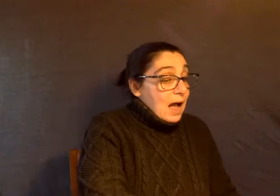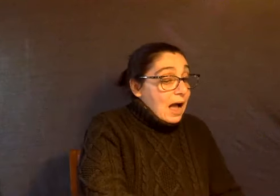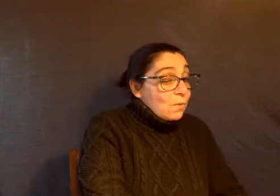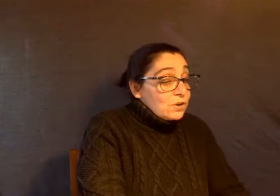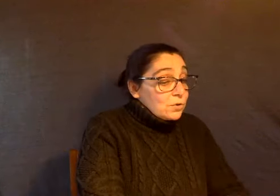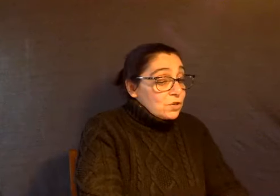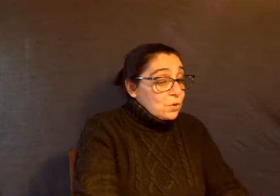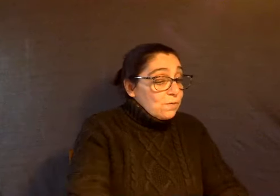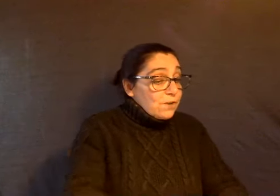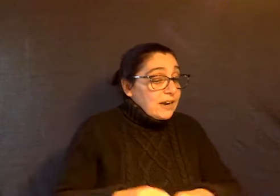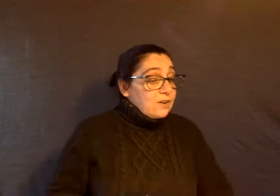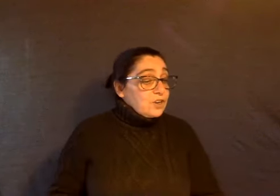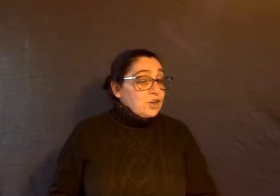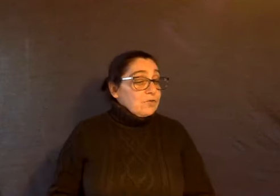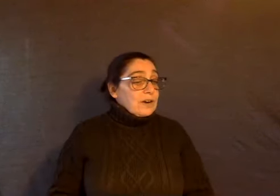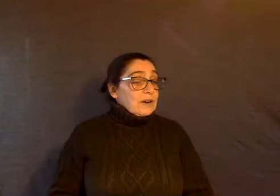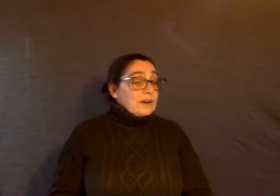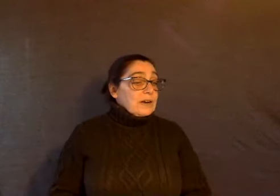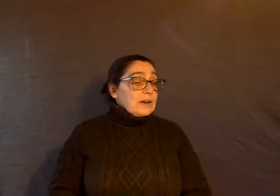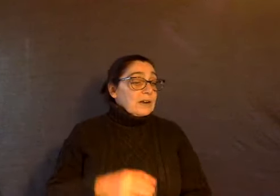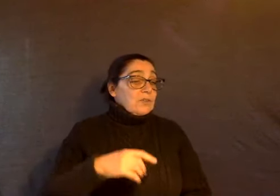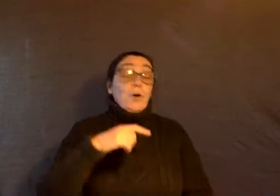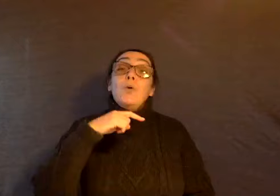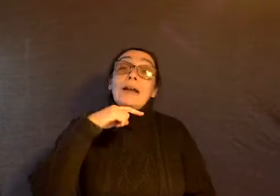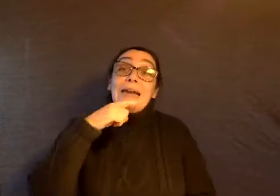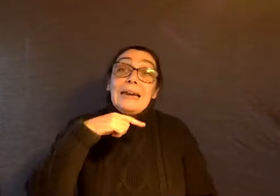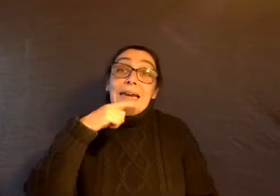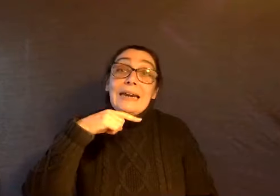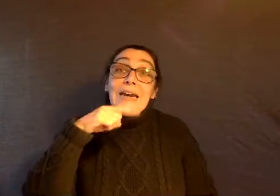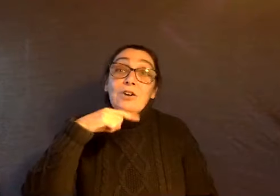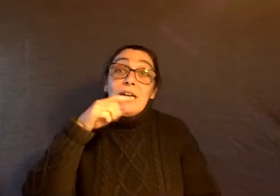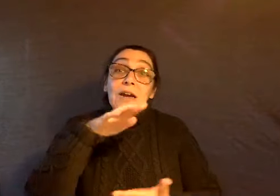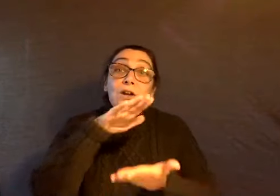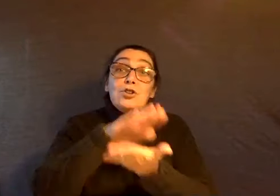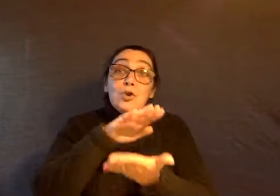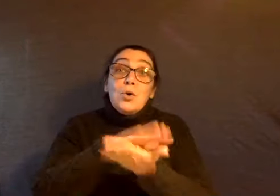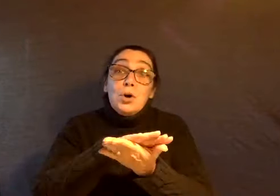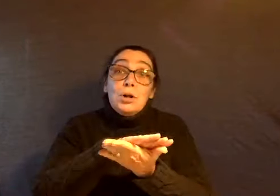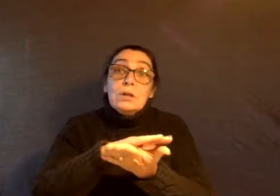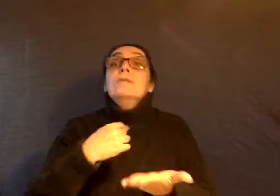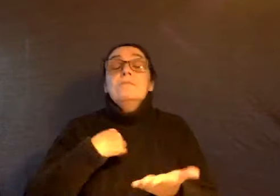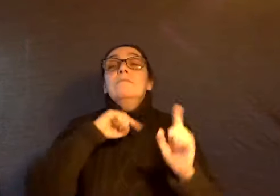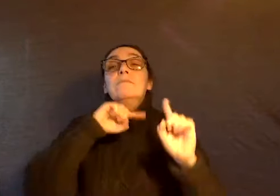I went to a school for hearing children. So hearing school, me